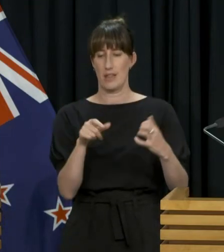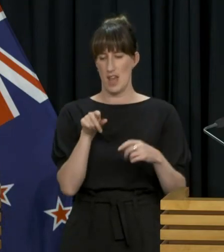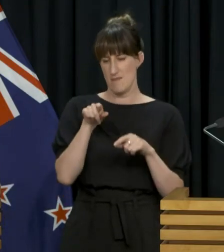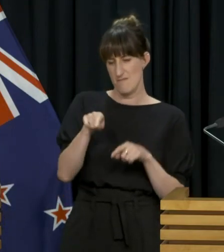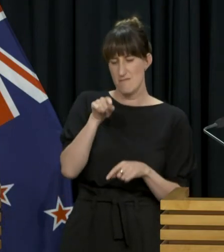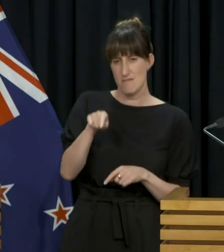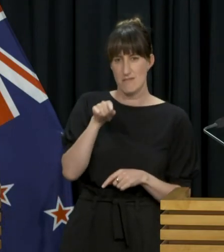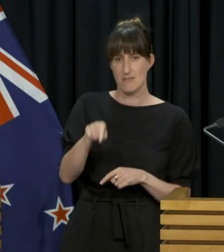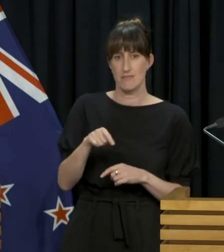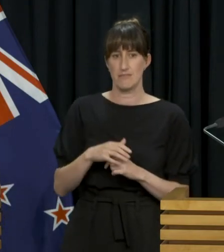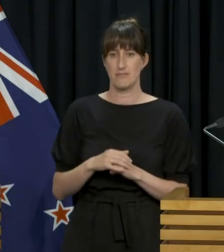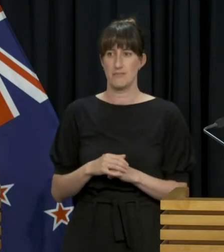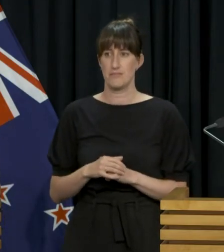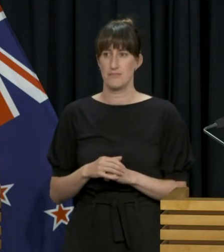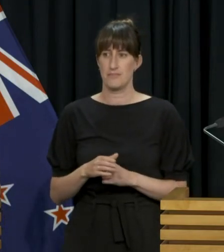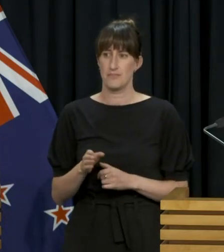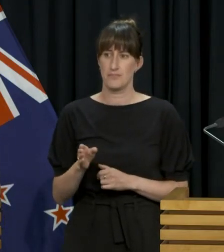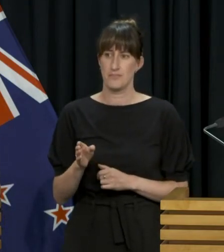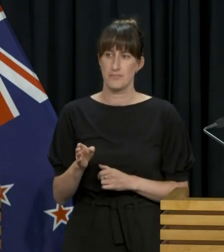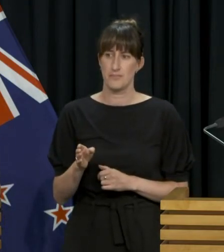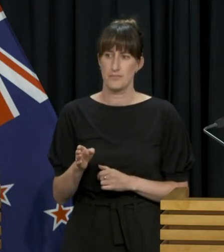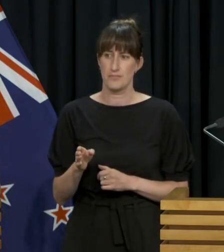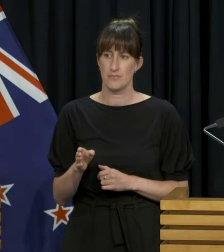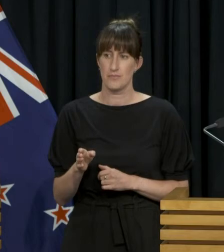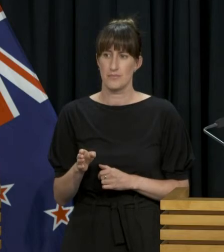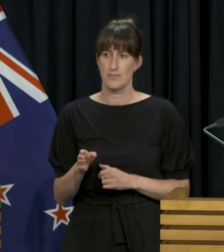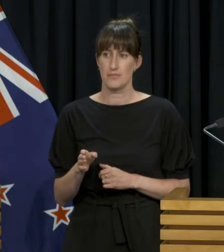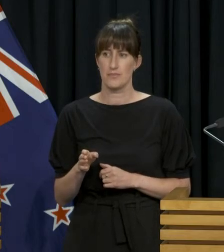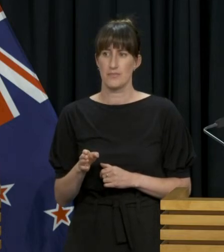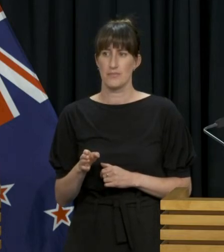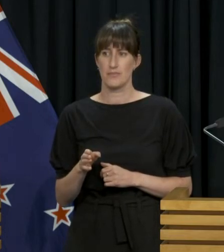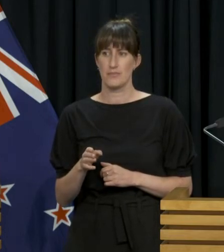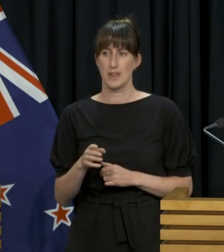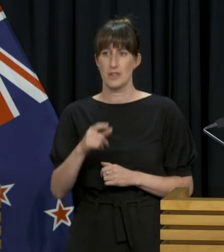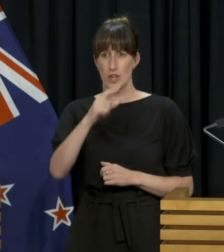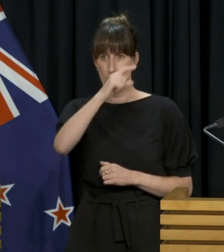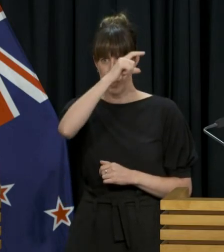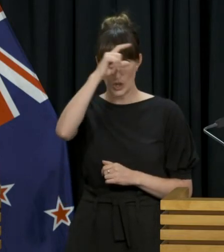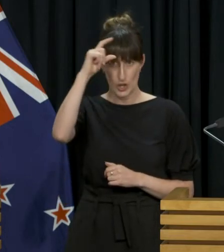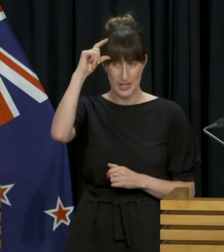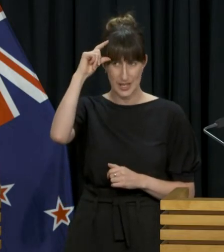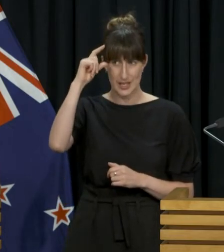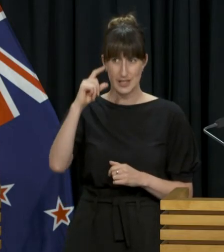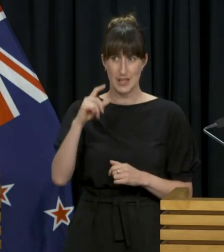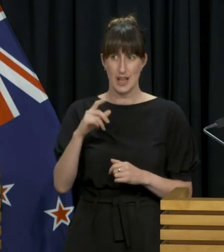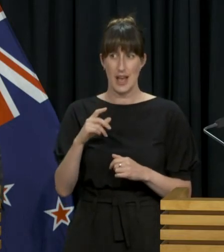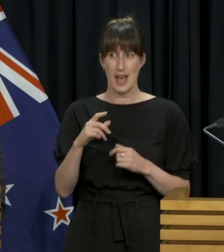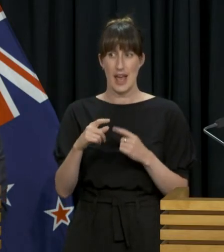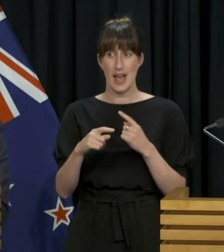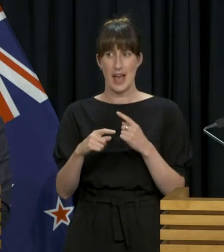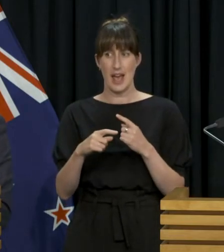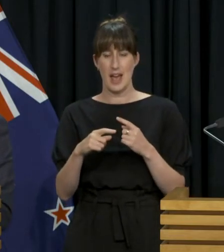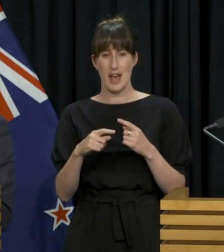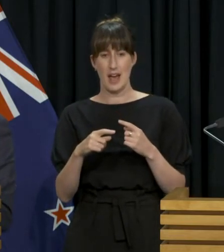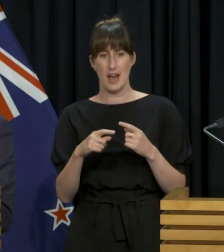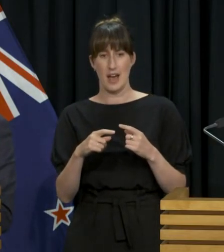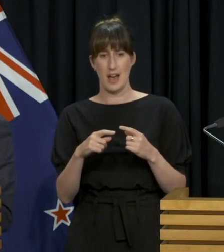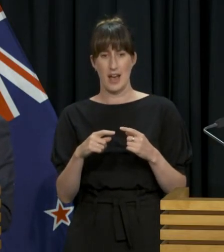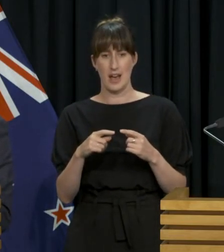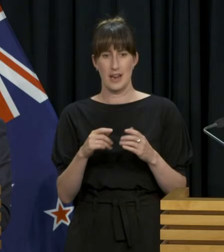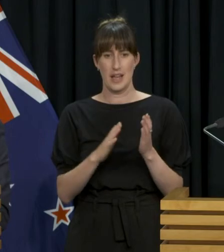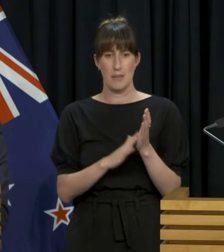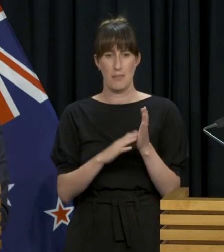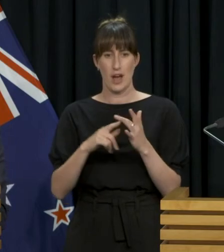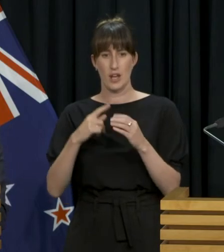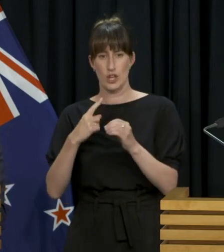can't pay the nurses and you make you more than the nurses in hospitals because they're on the same collective agreement? Is there a bargaining issue here, essentially? Oh, look, they are certainly on the